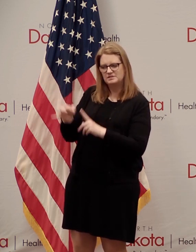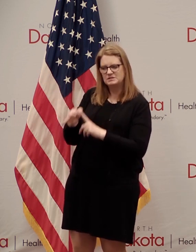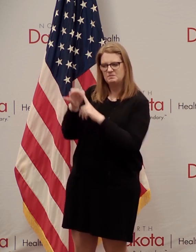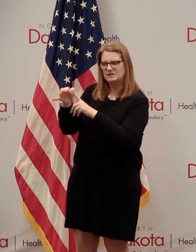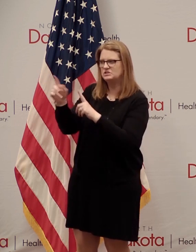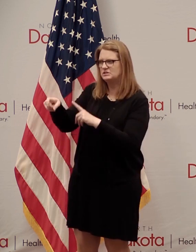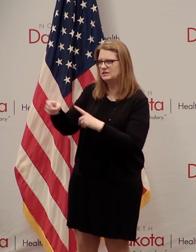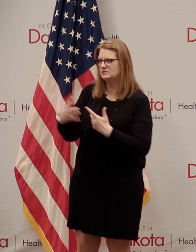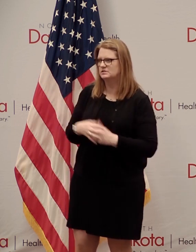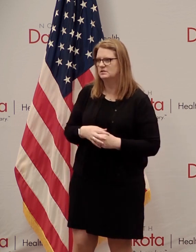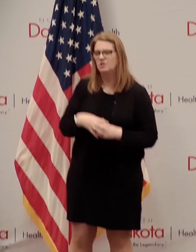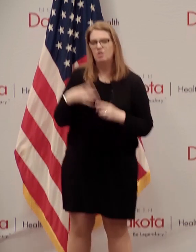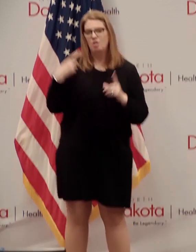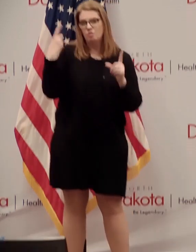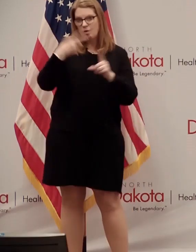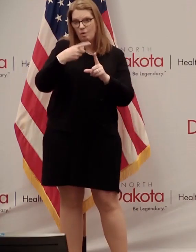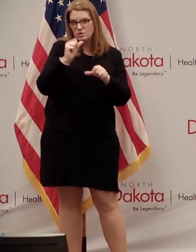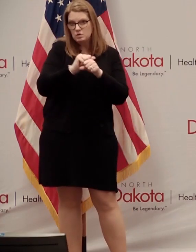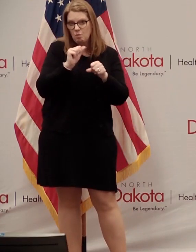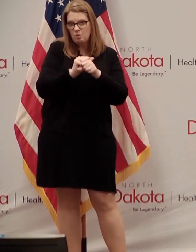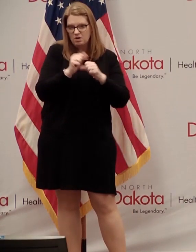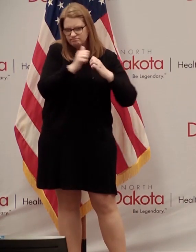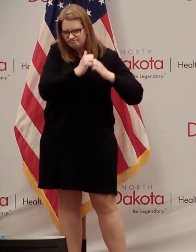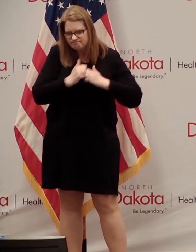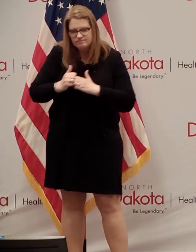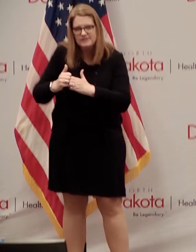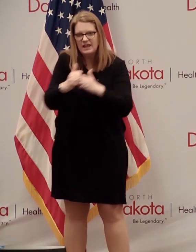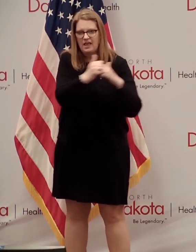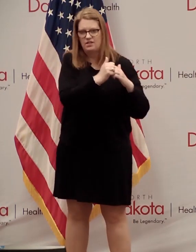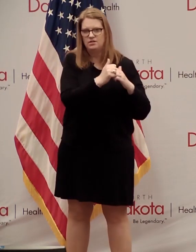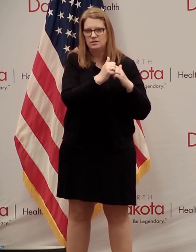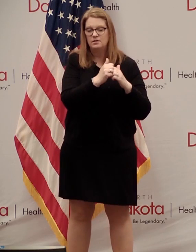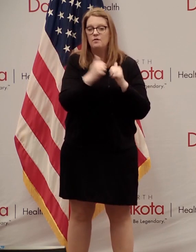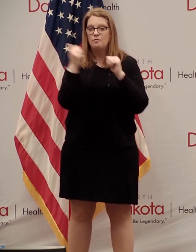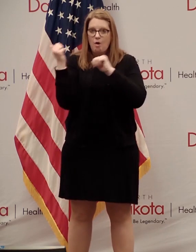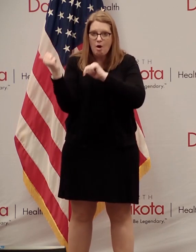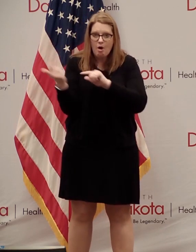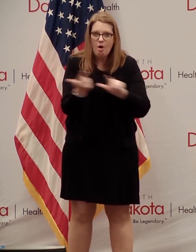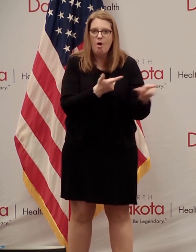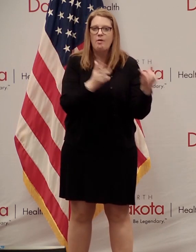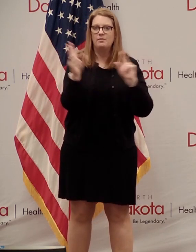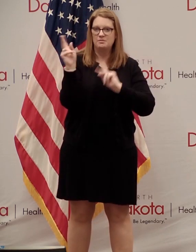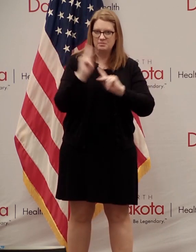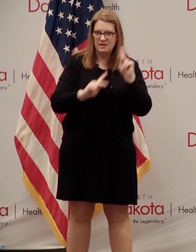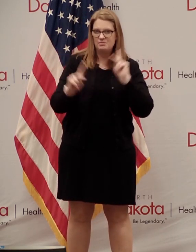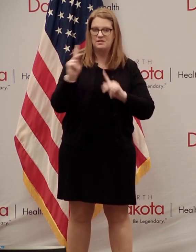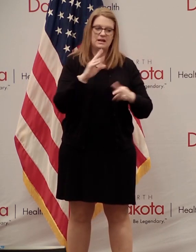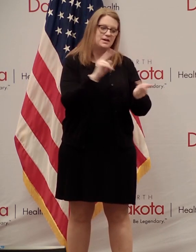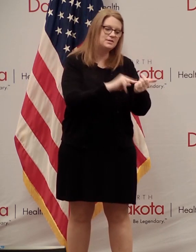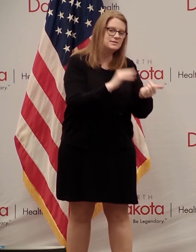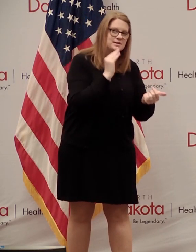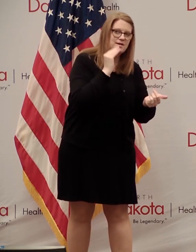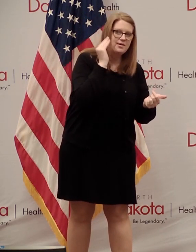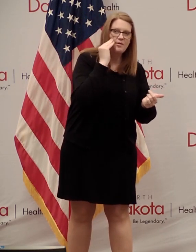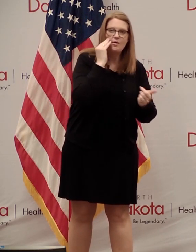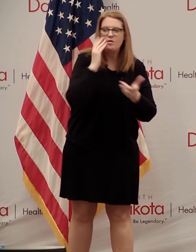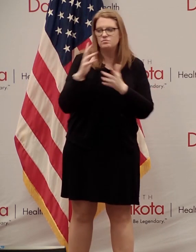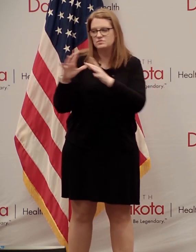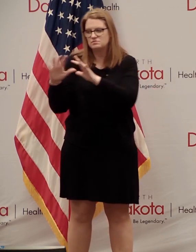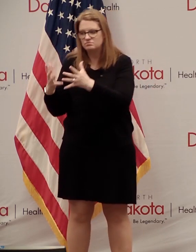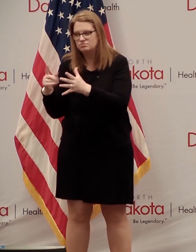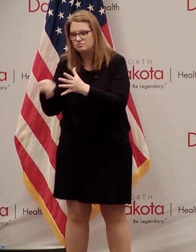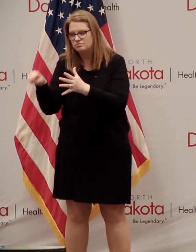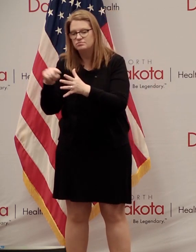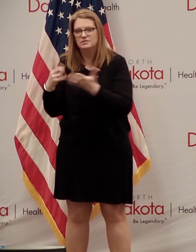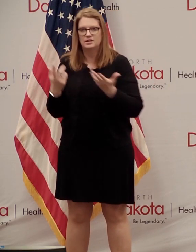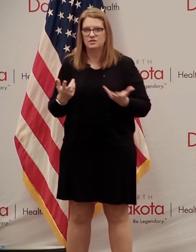The goal is to work together as a state to ensure that citizens of North Dakota in these settings are in the safest place possible, which may not be